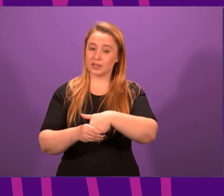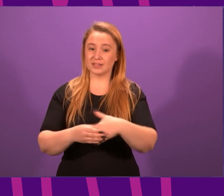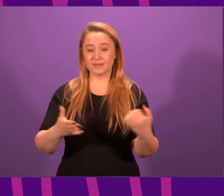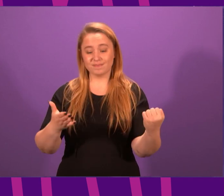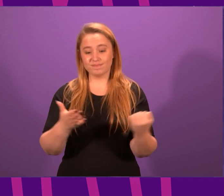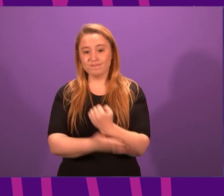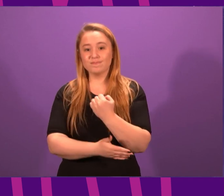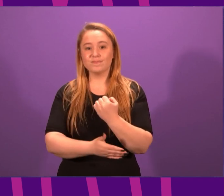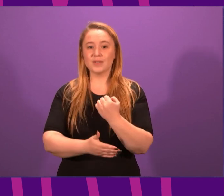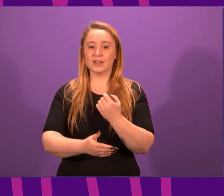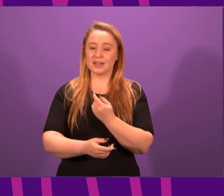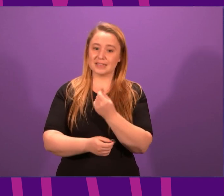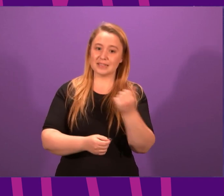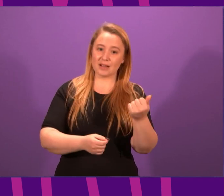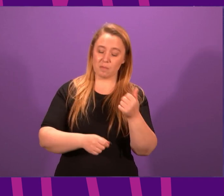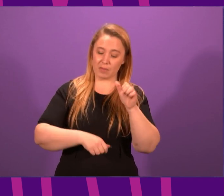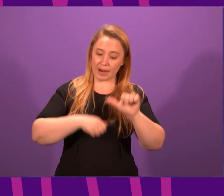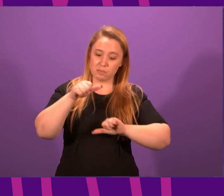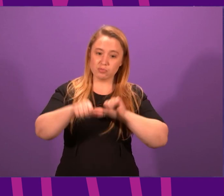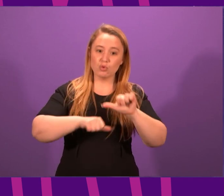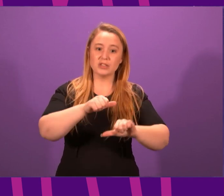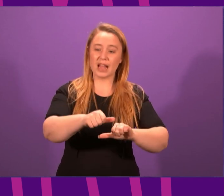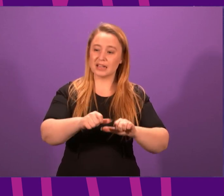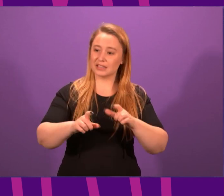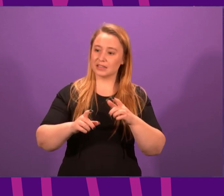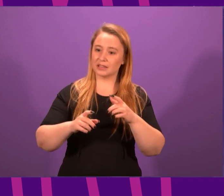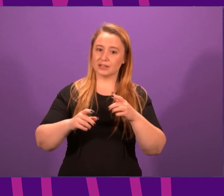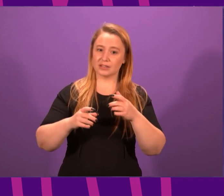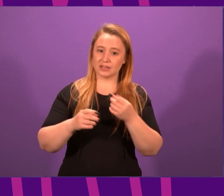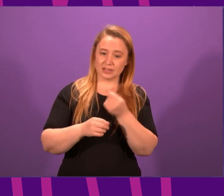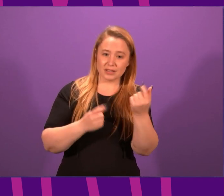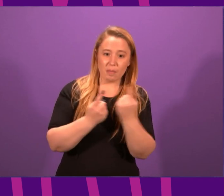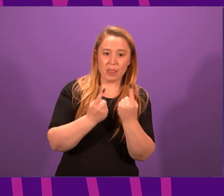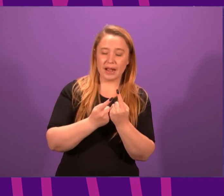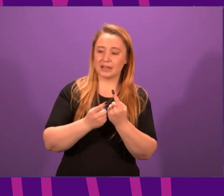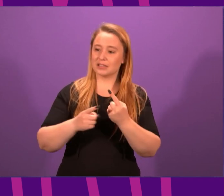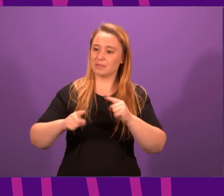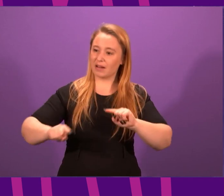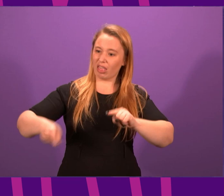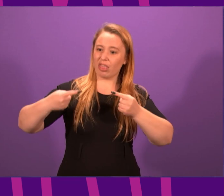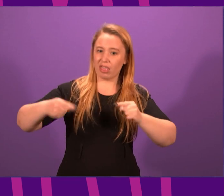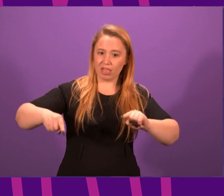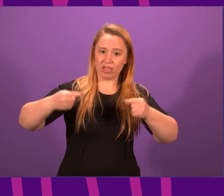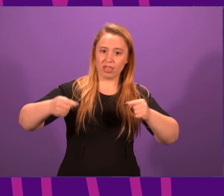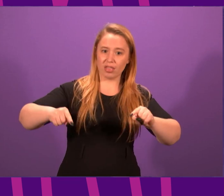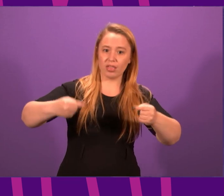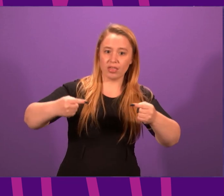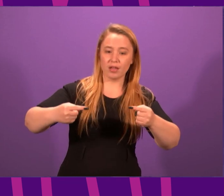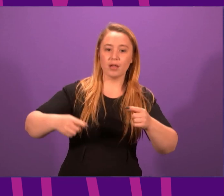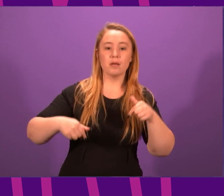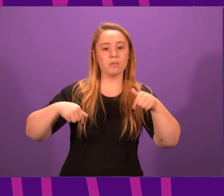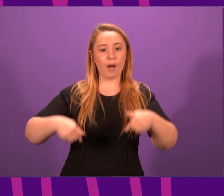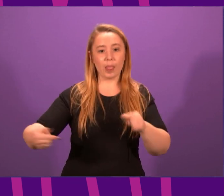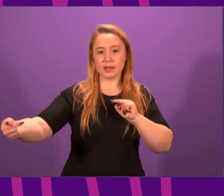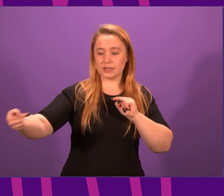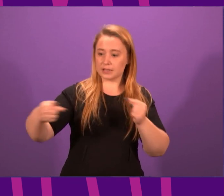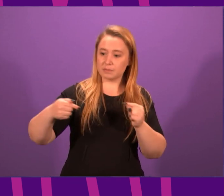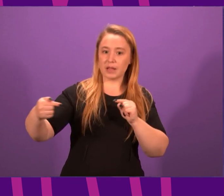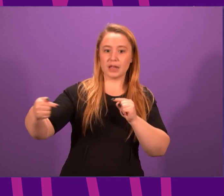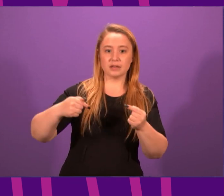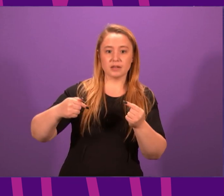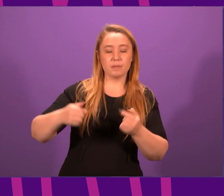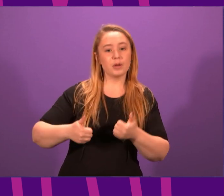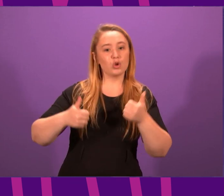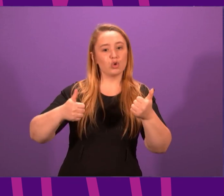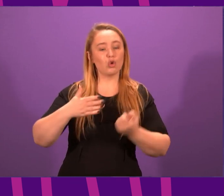a matter of process rather than substance at the start of it. But this has been a debate that's offered the